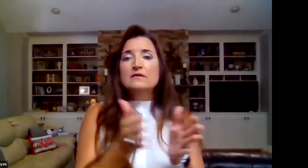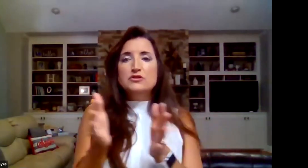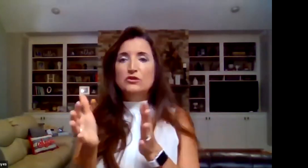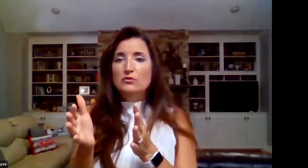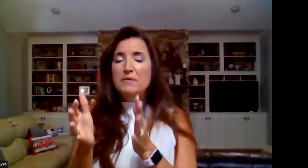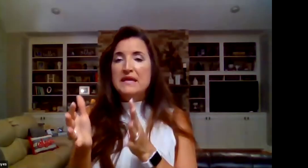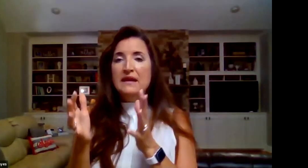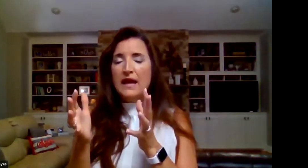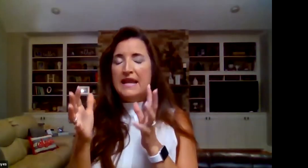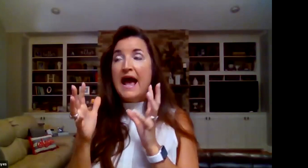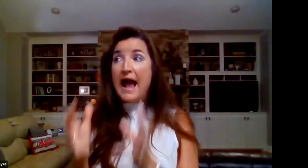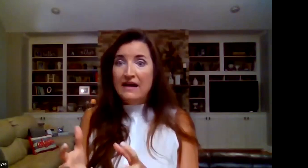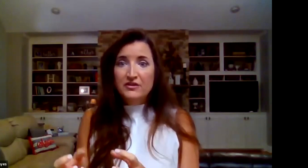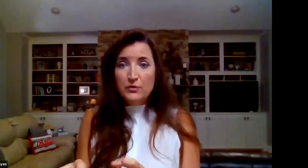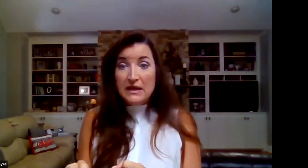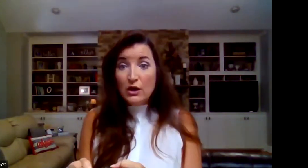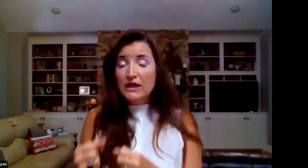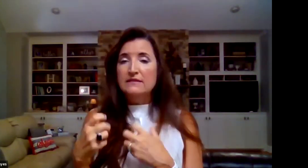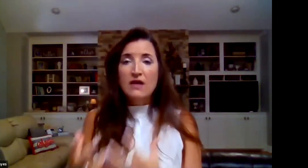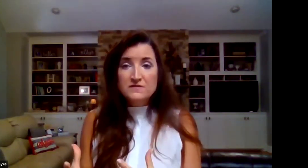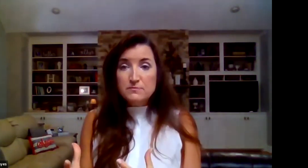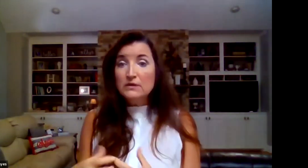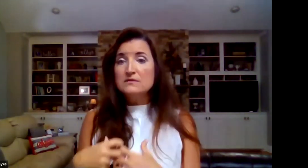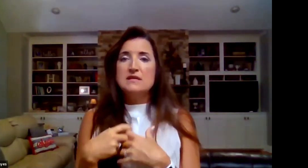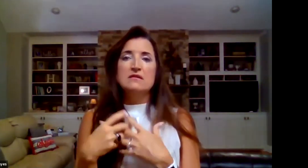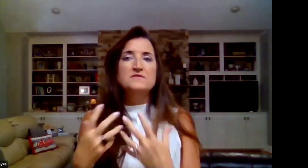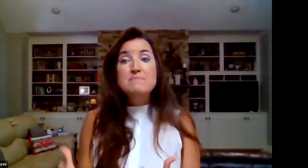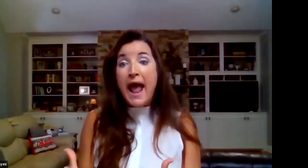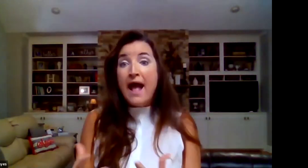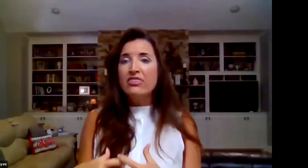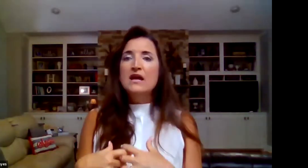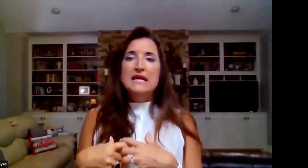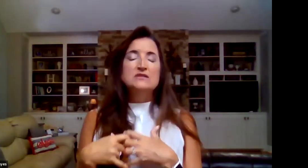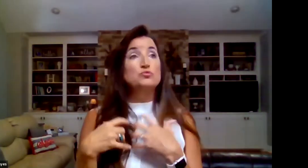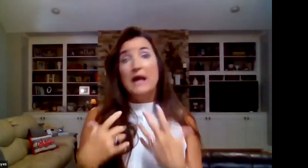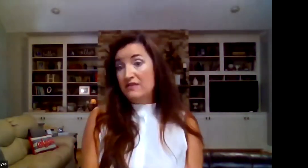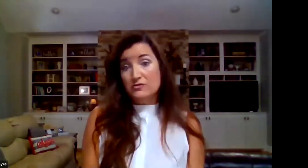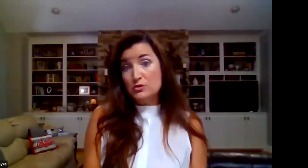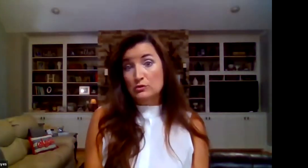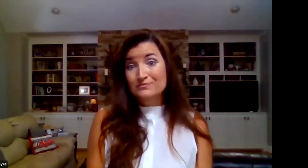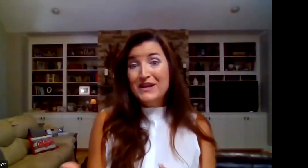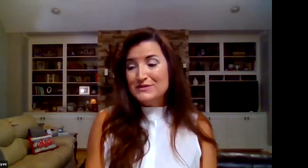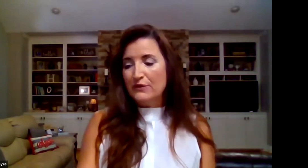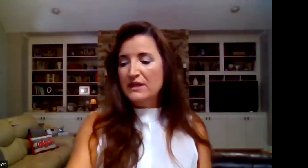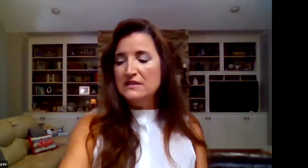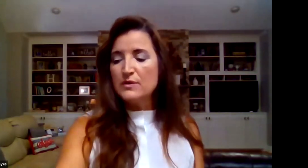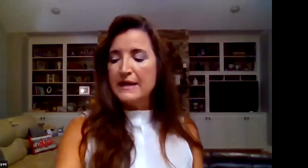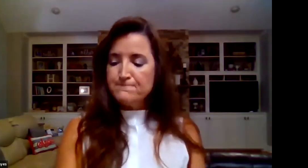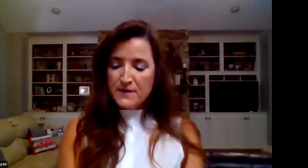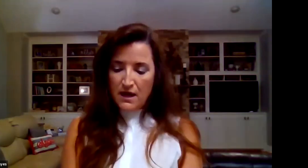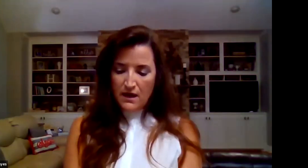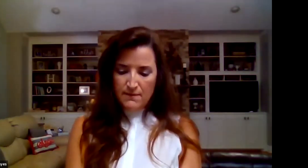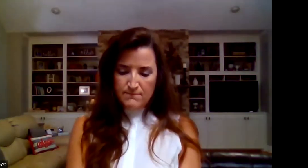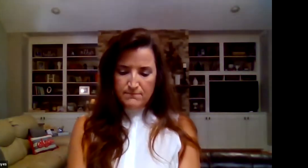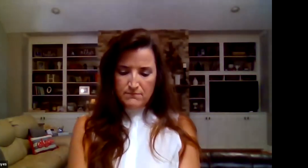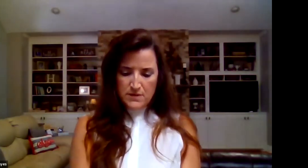nothing to being an avid reader. He loves books. He loves math. He's ready for school. So he's ready.